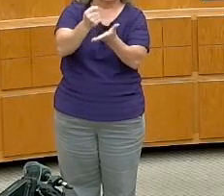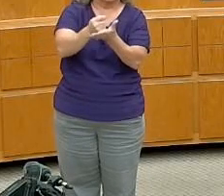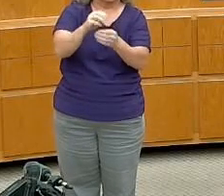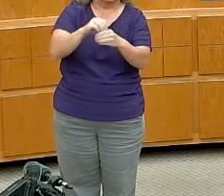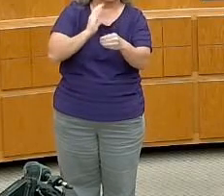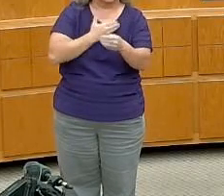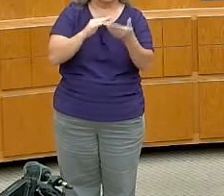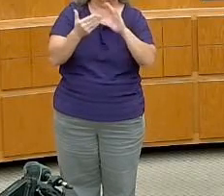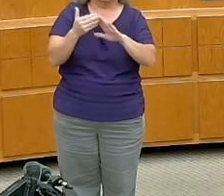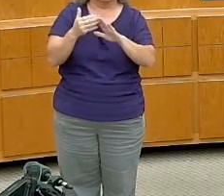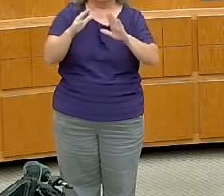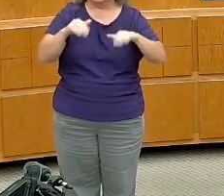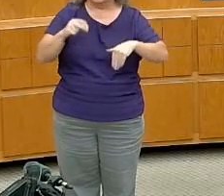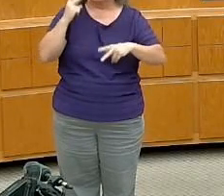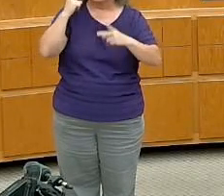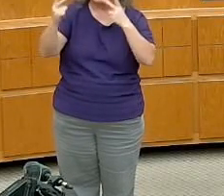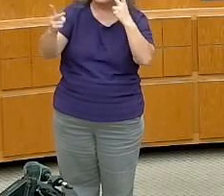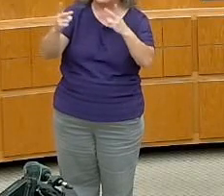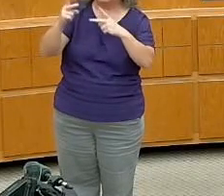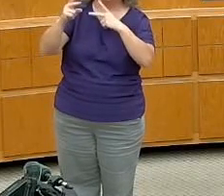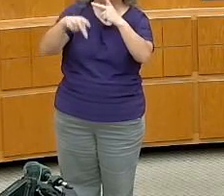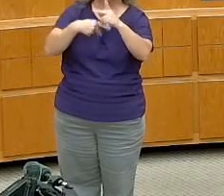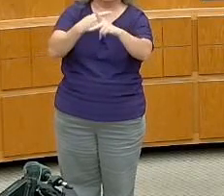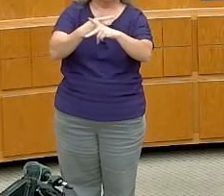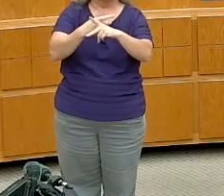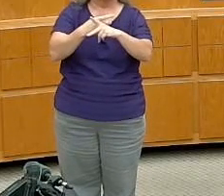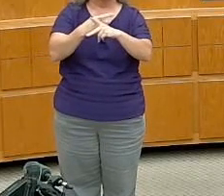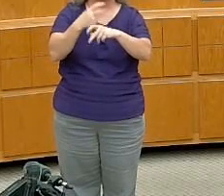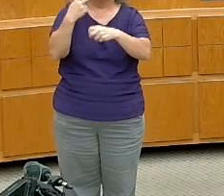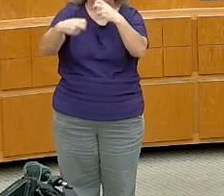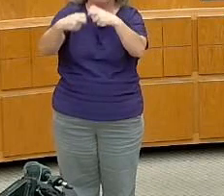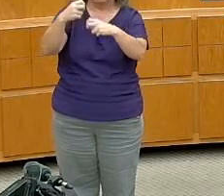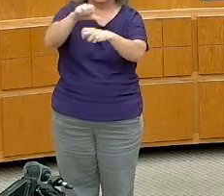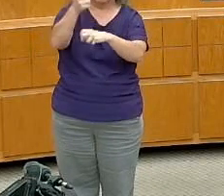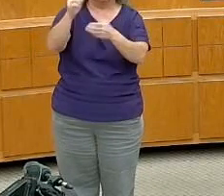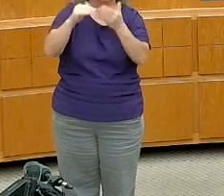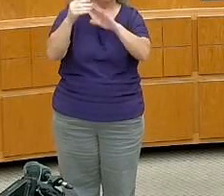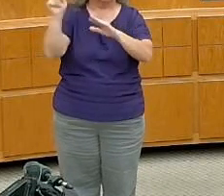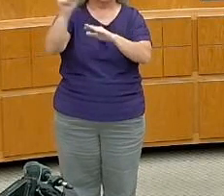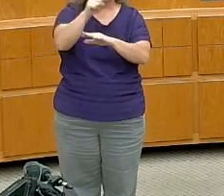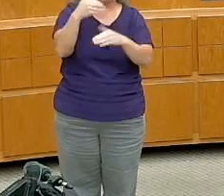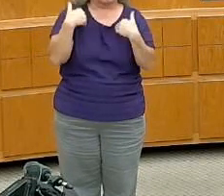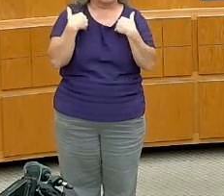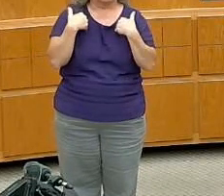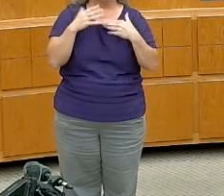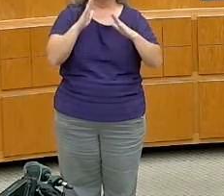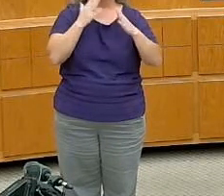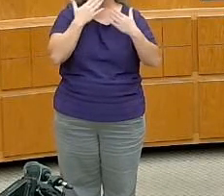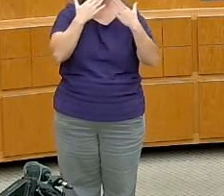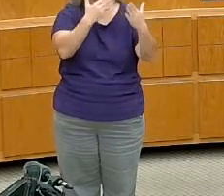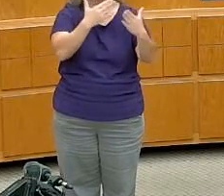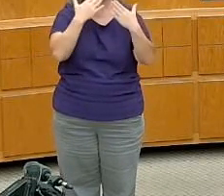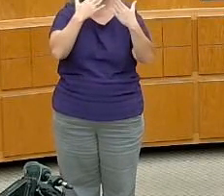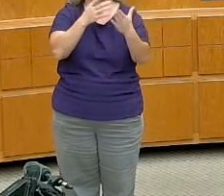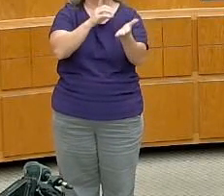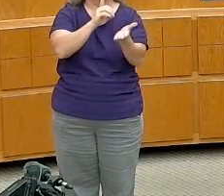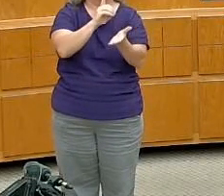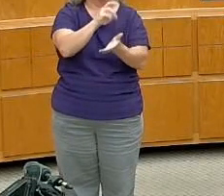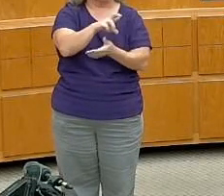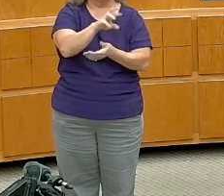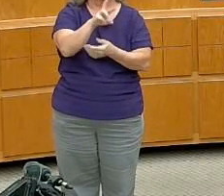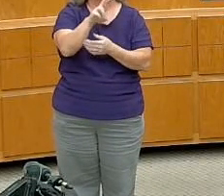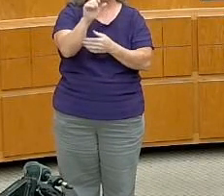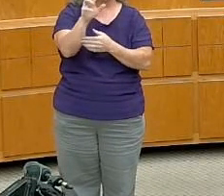difficulties with recovery that other communities have had. So I am very grateful for Dr. Ram. And again, we are concerned